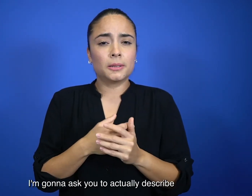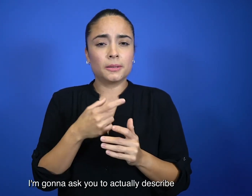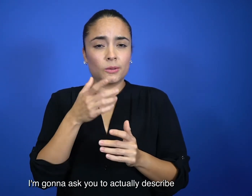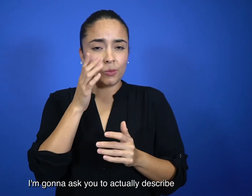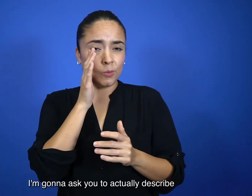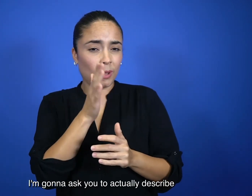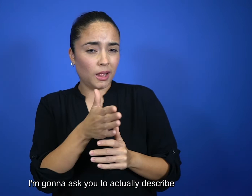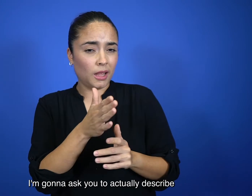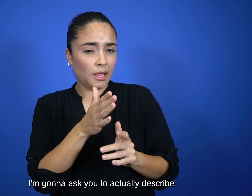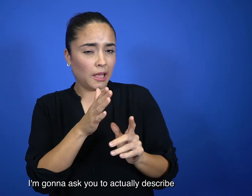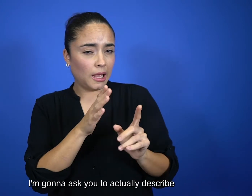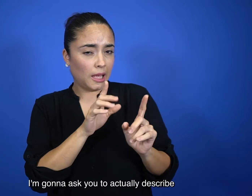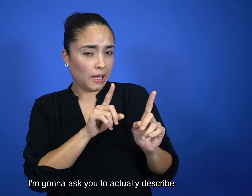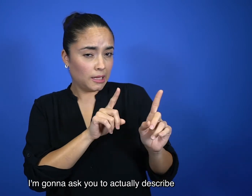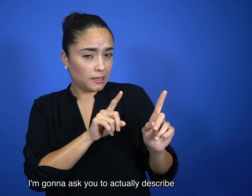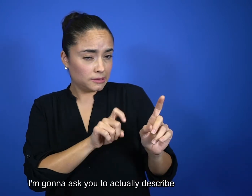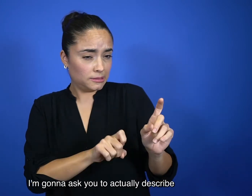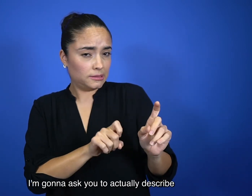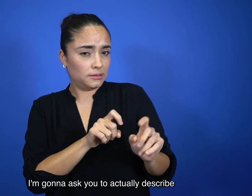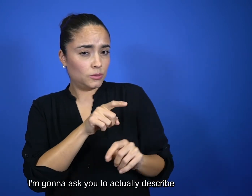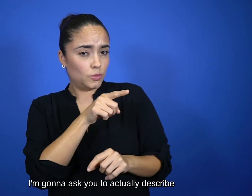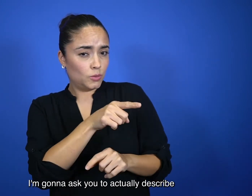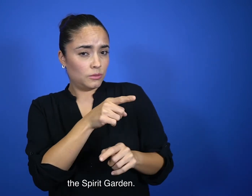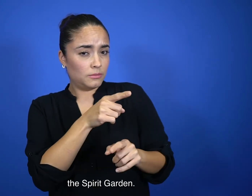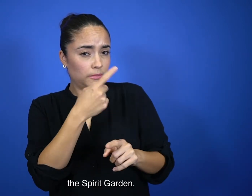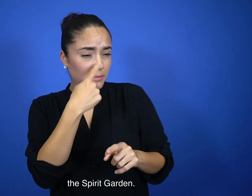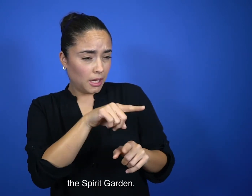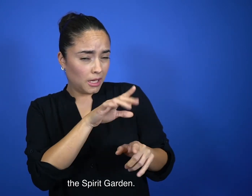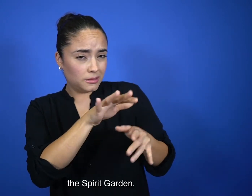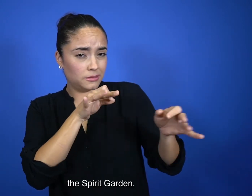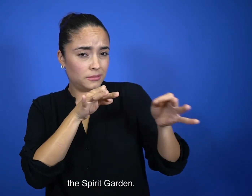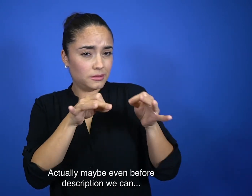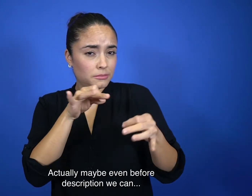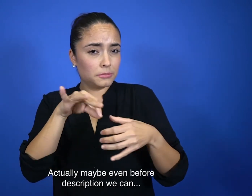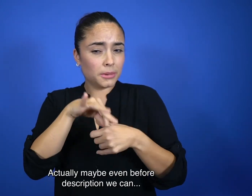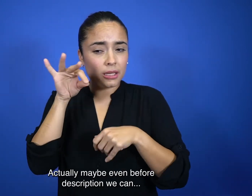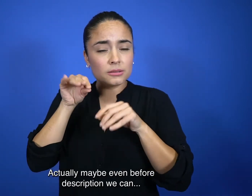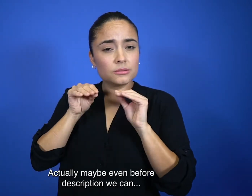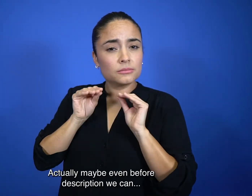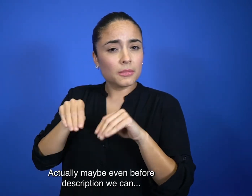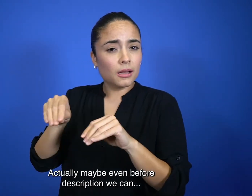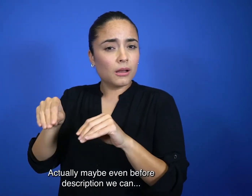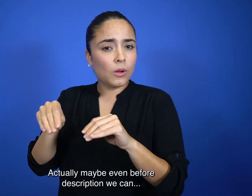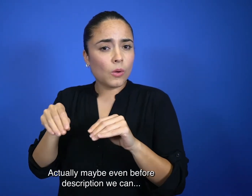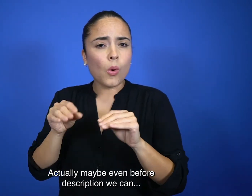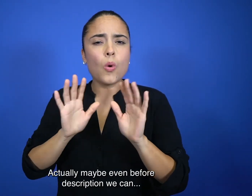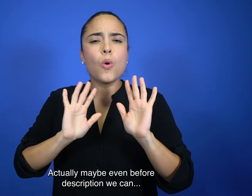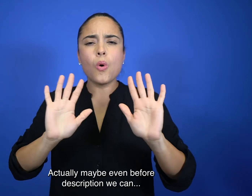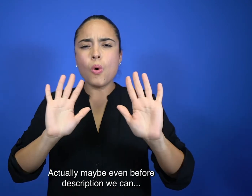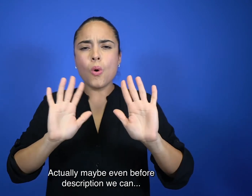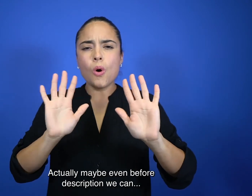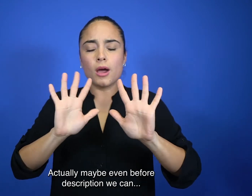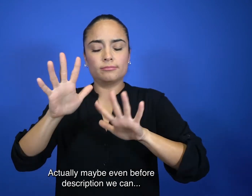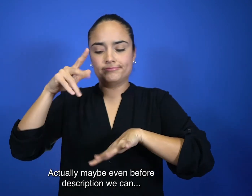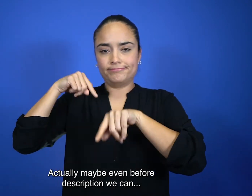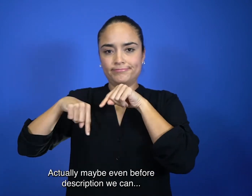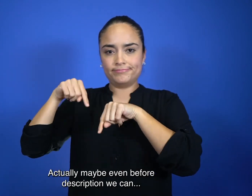you to actually describe the Spirit Garden. Actually, maybe even before